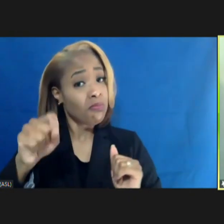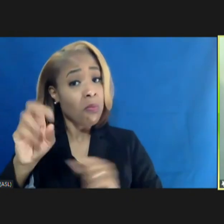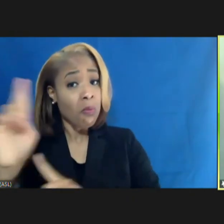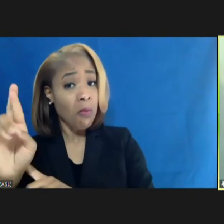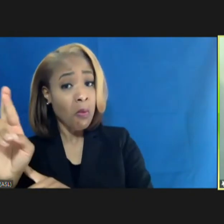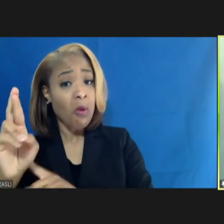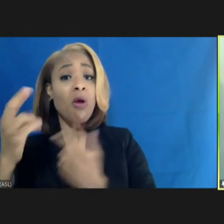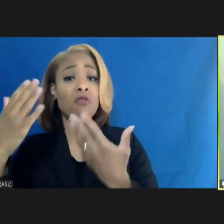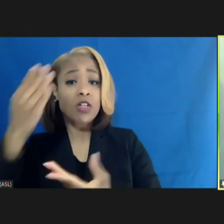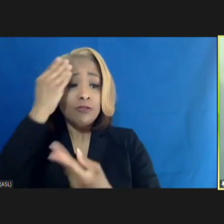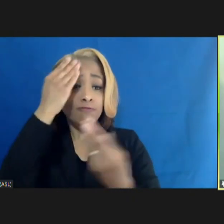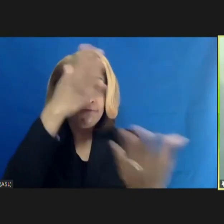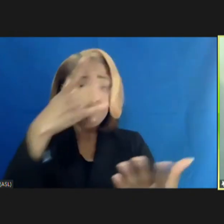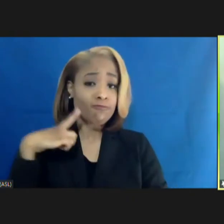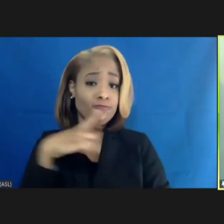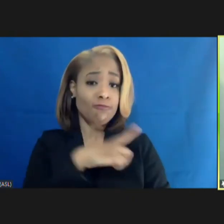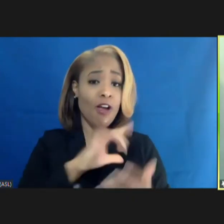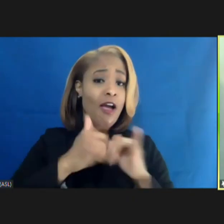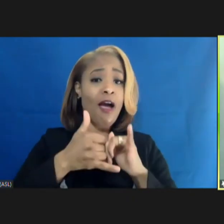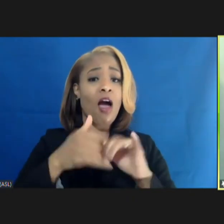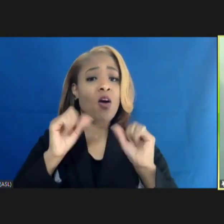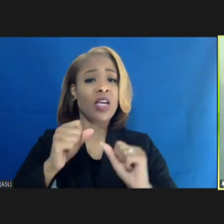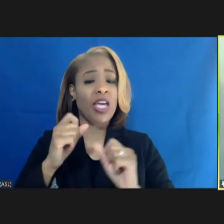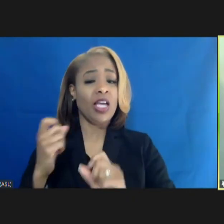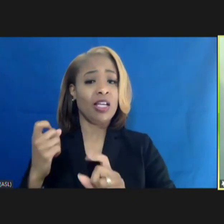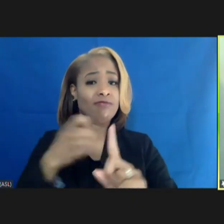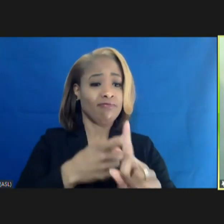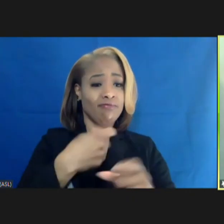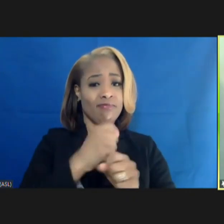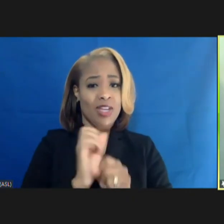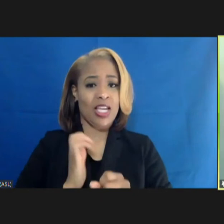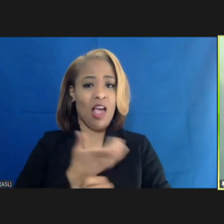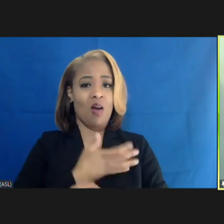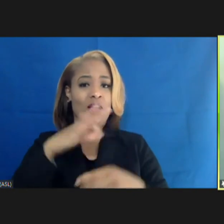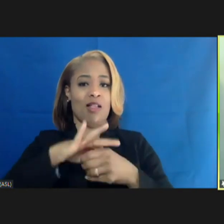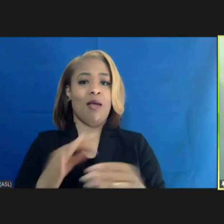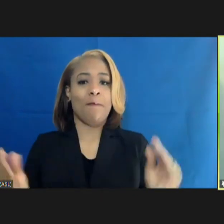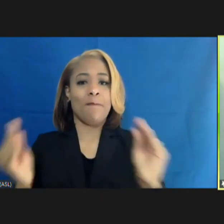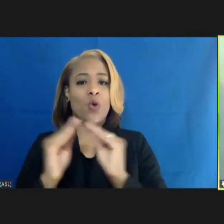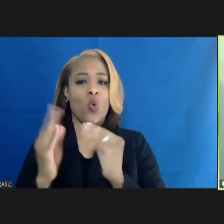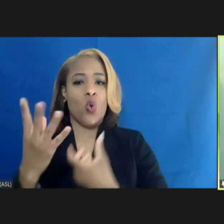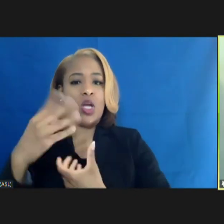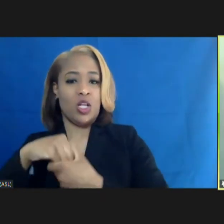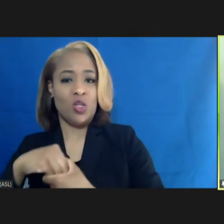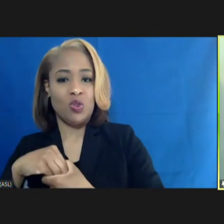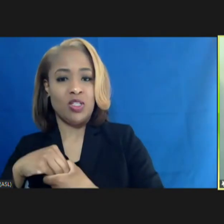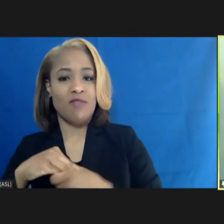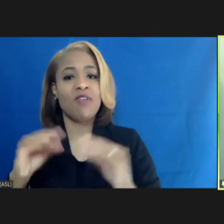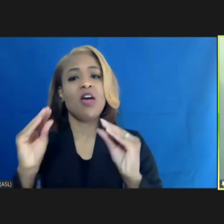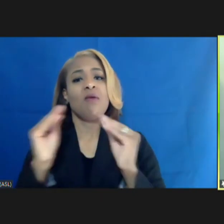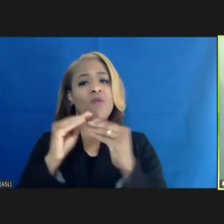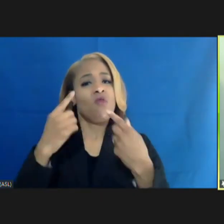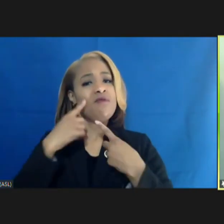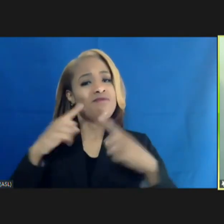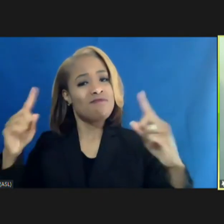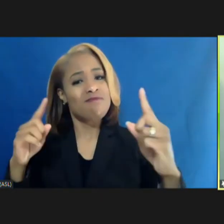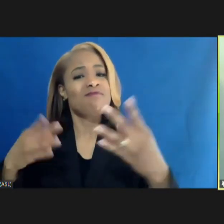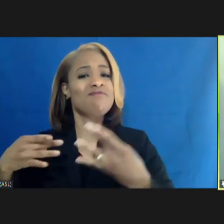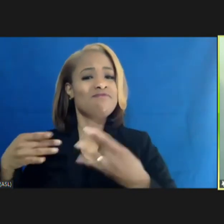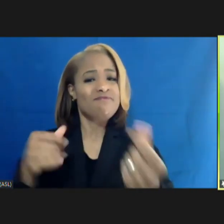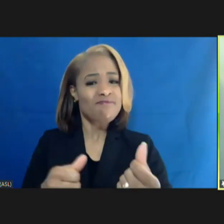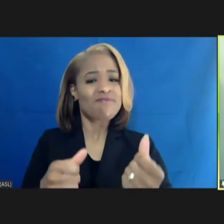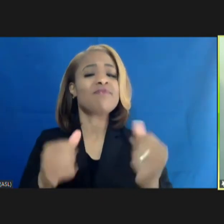told the legislature ways that they can contribute to make our elections more inclusive, more efficient, and more